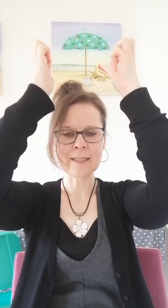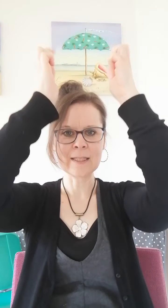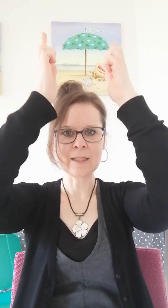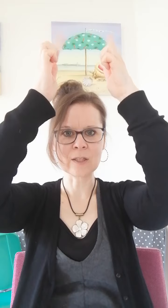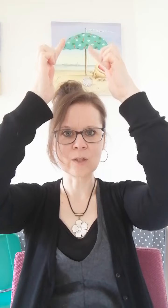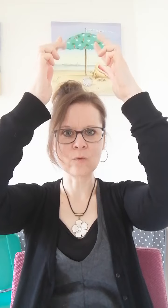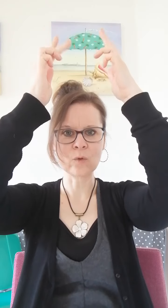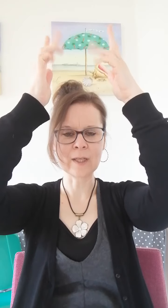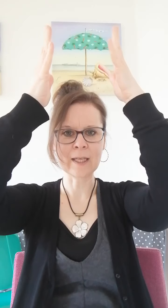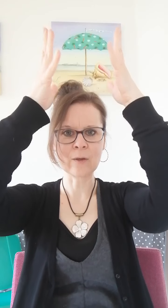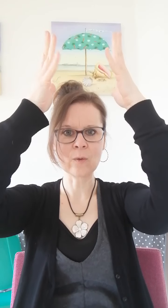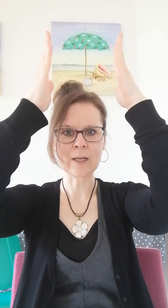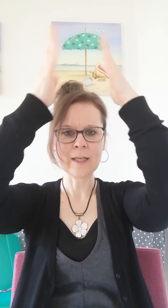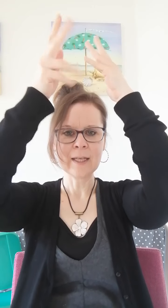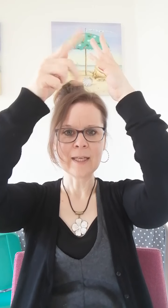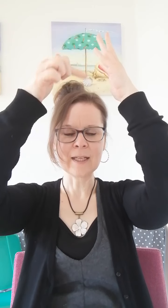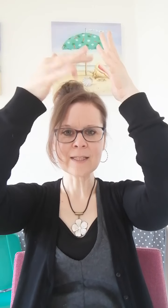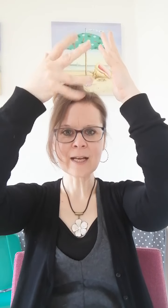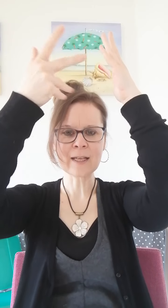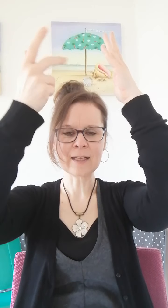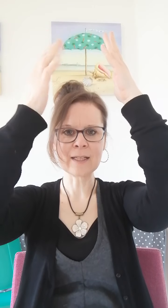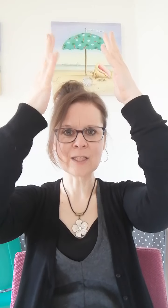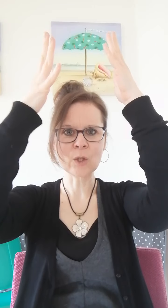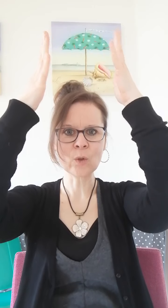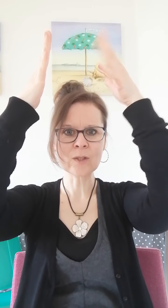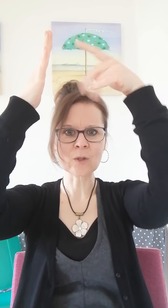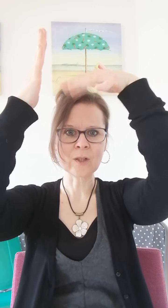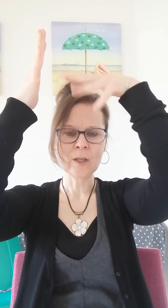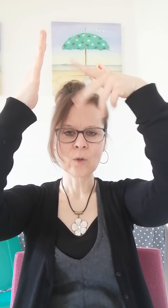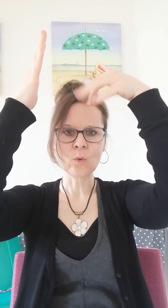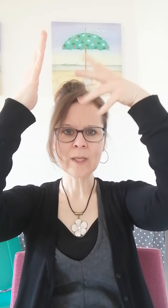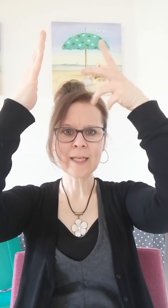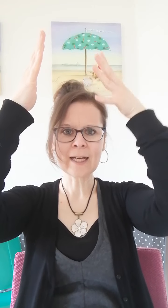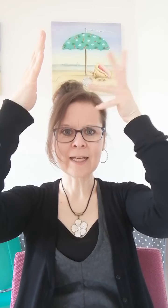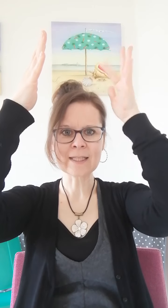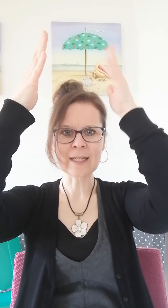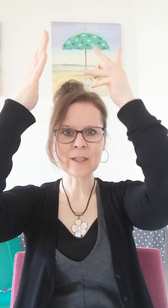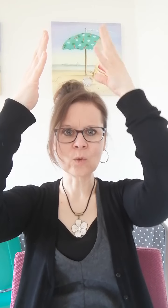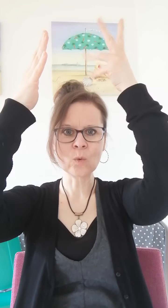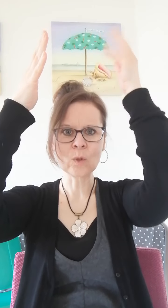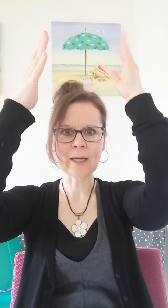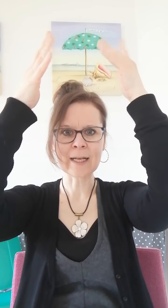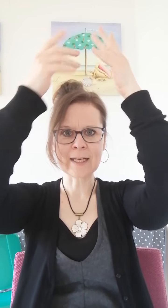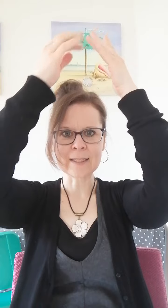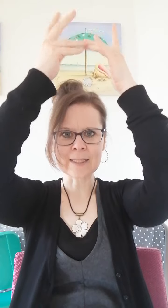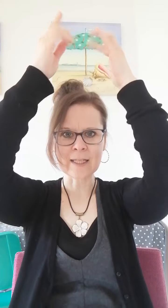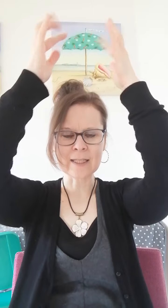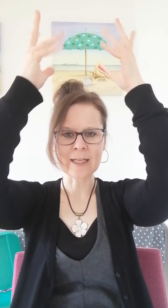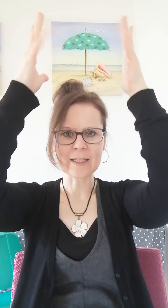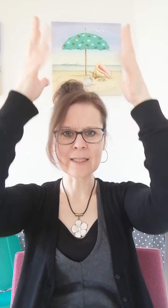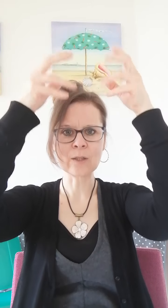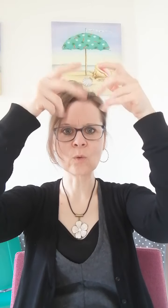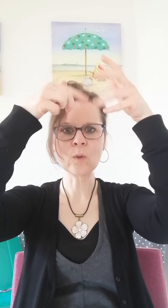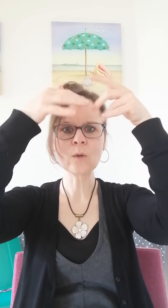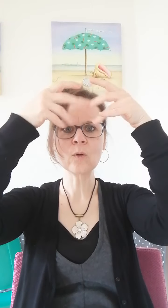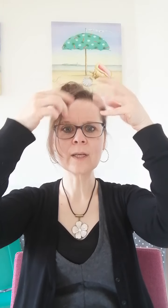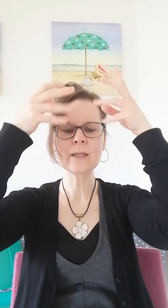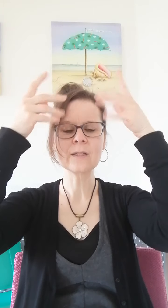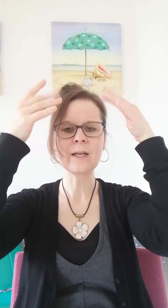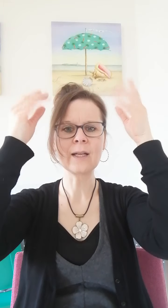seda seda pura kere kua. Ida saka nana chero oso. Gada dhughira seda dhughira chero kuna kore seda